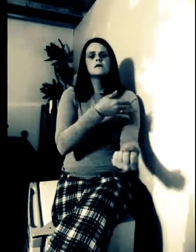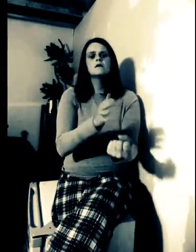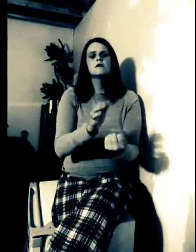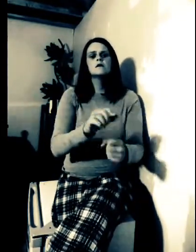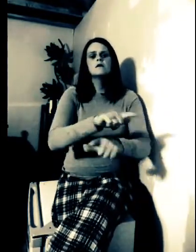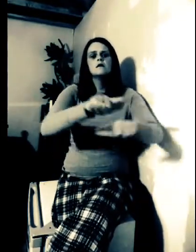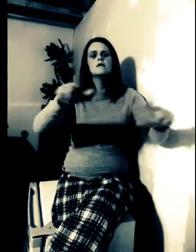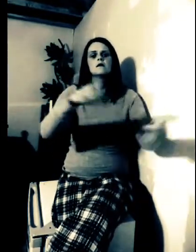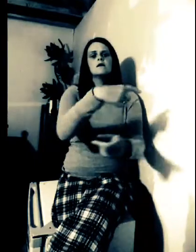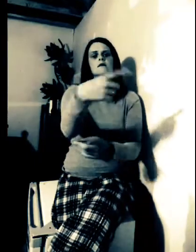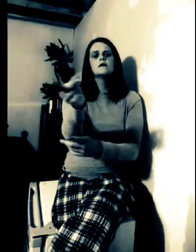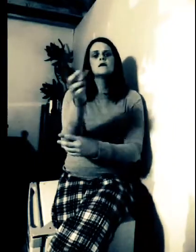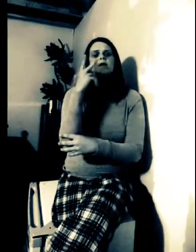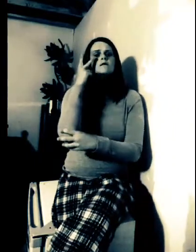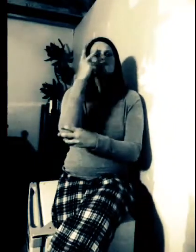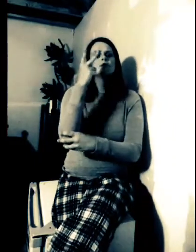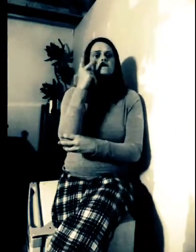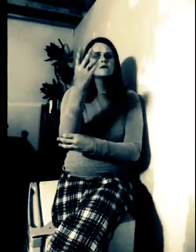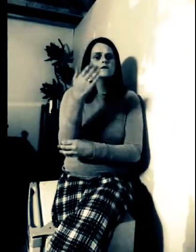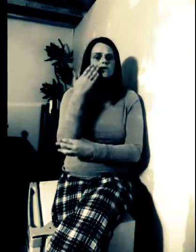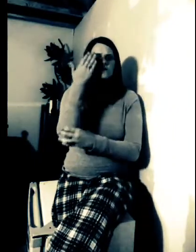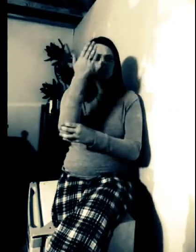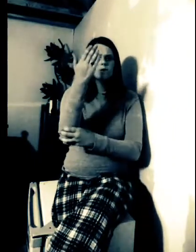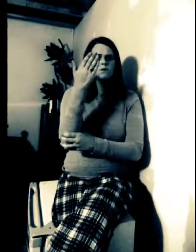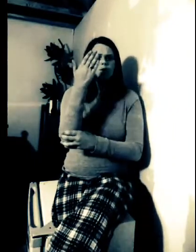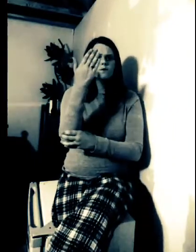Let them see you